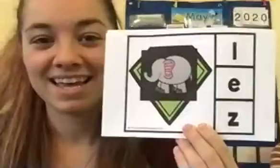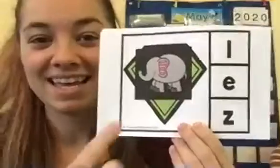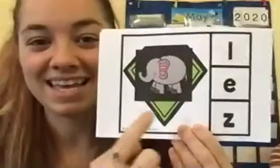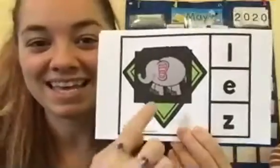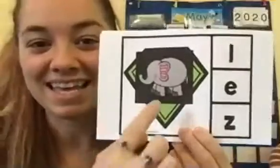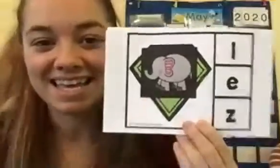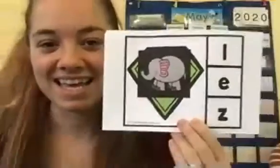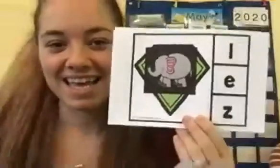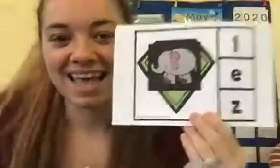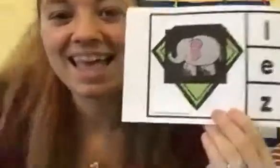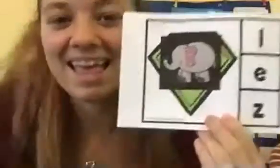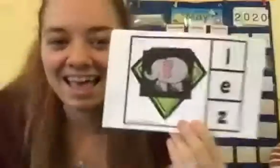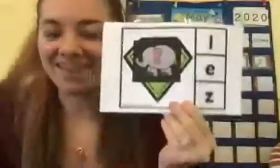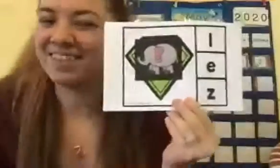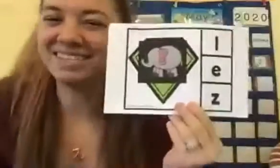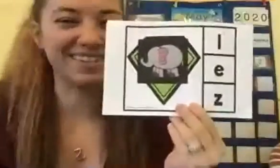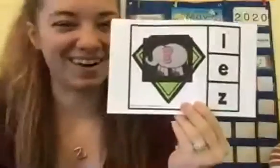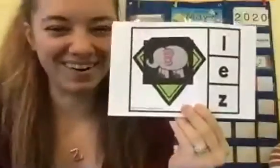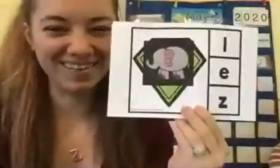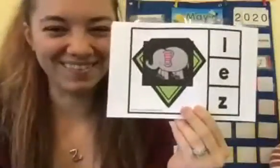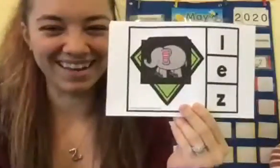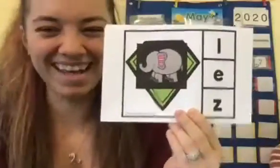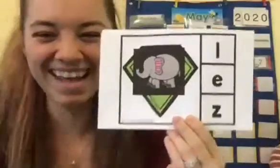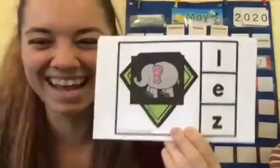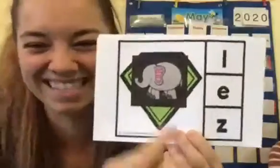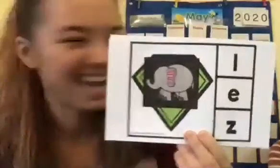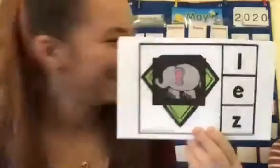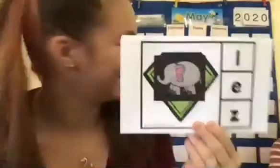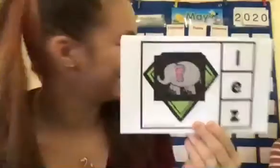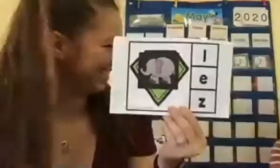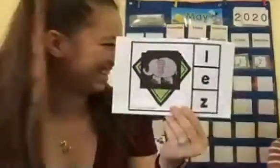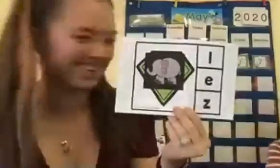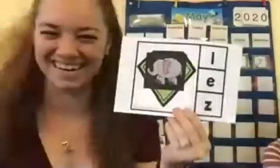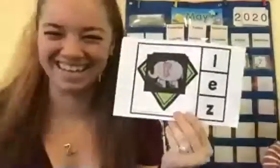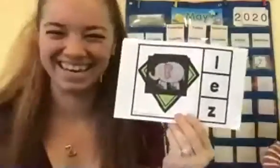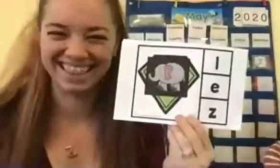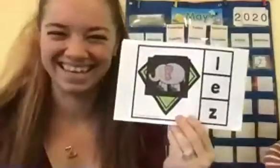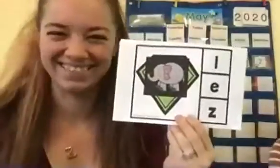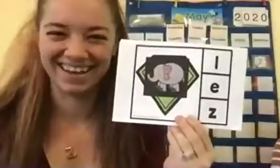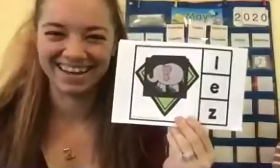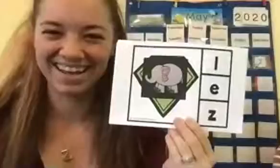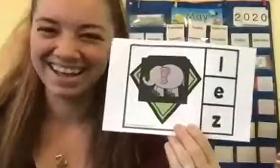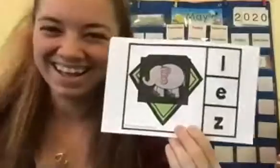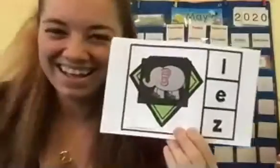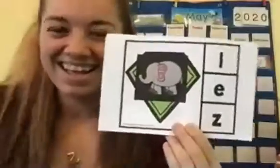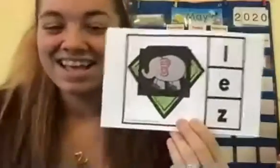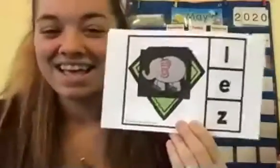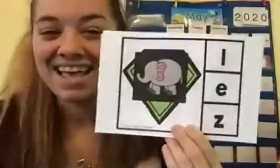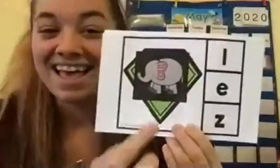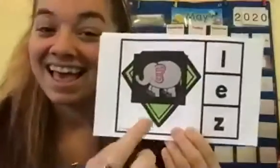E. Oh, this one's a hard one. This one's tricky. This one's a tricky one now that I think about it.